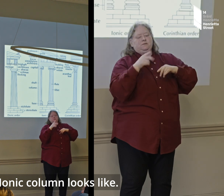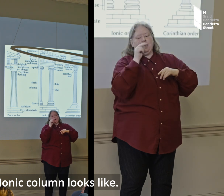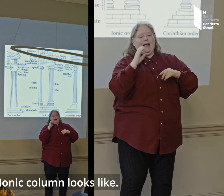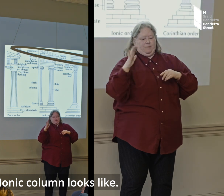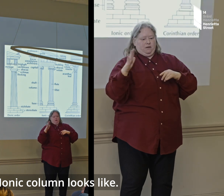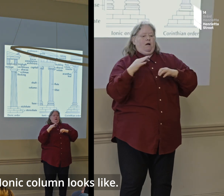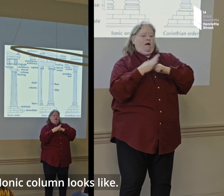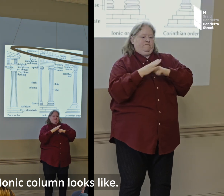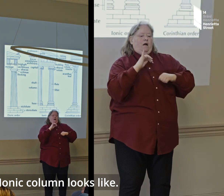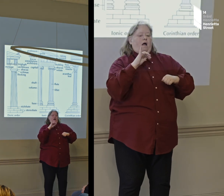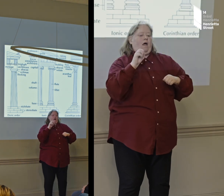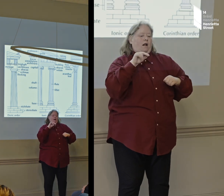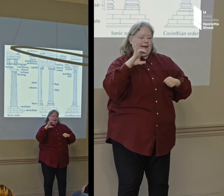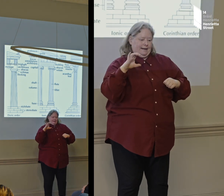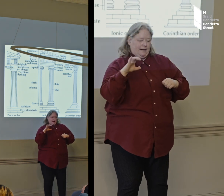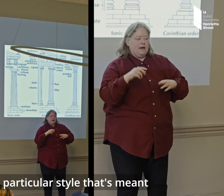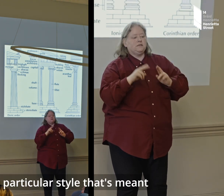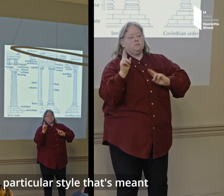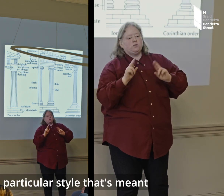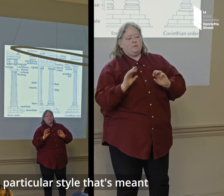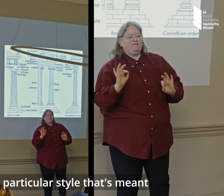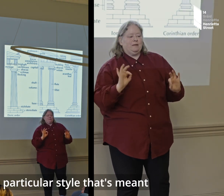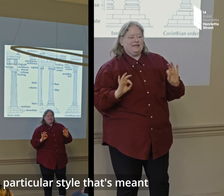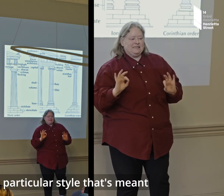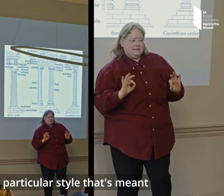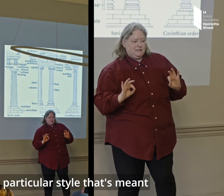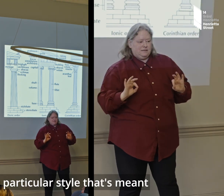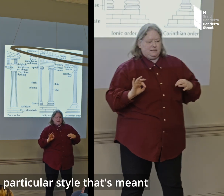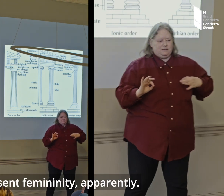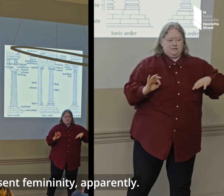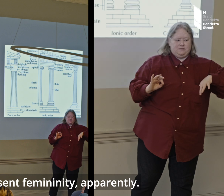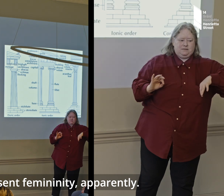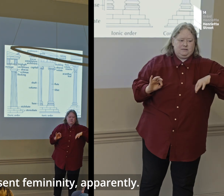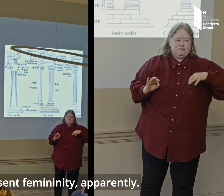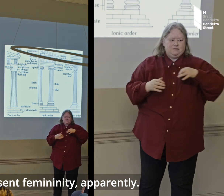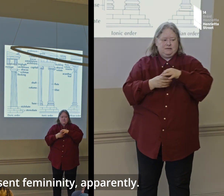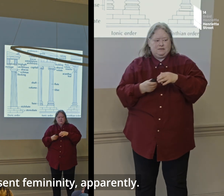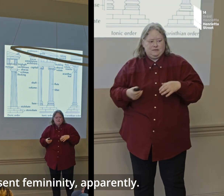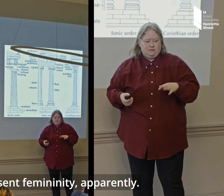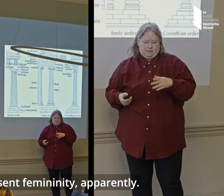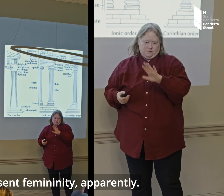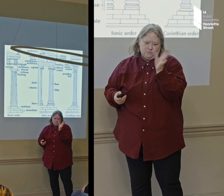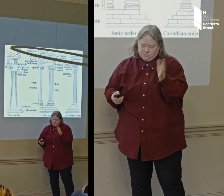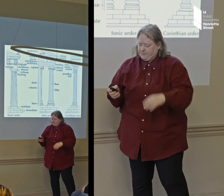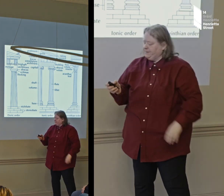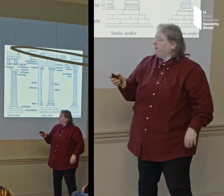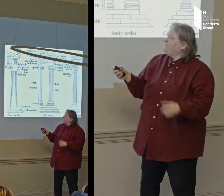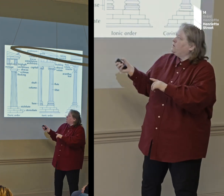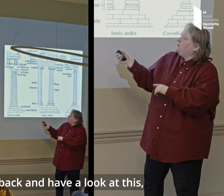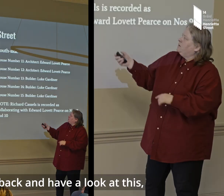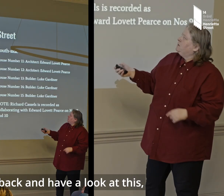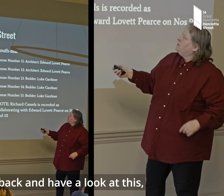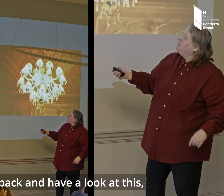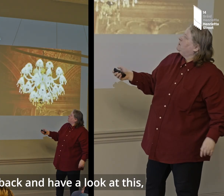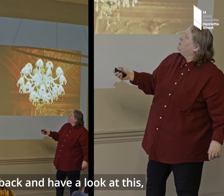this Ionic column looks like. So that's a particular style that's meant to represent femininity,